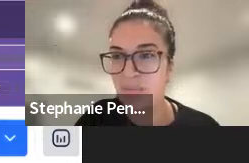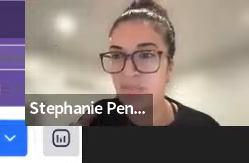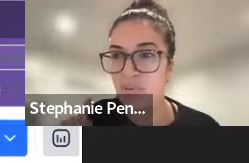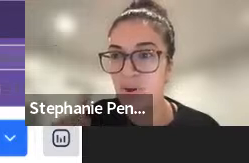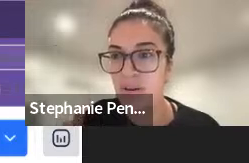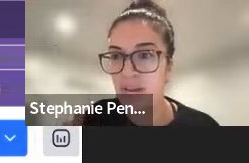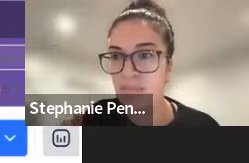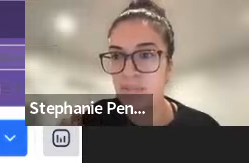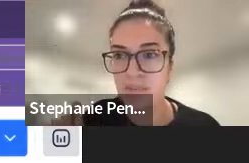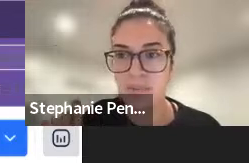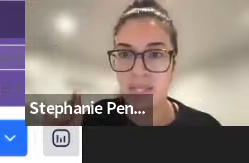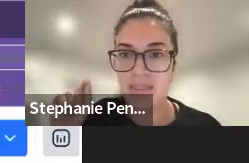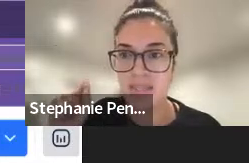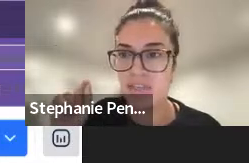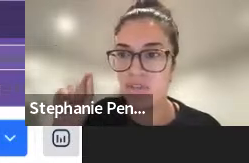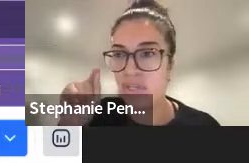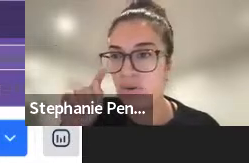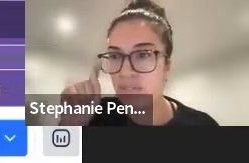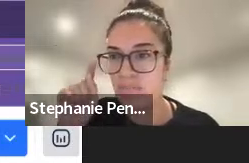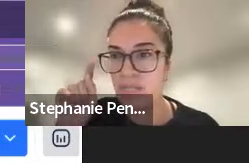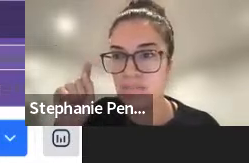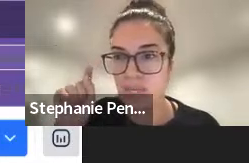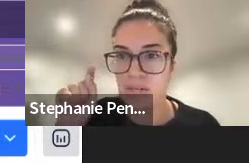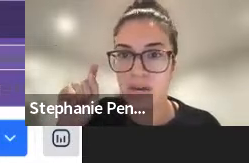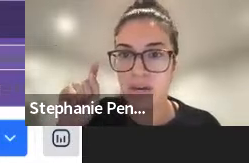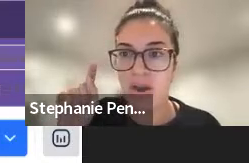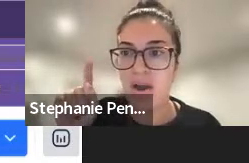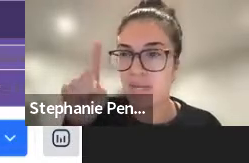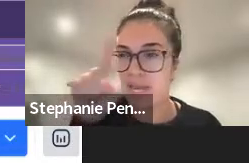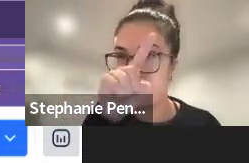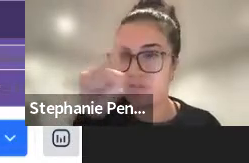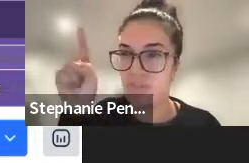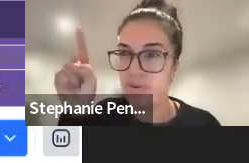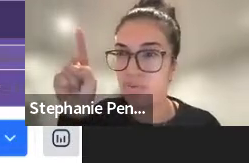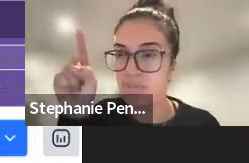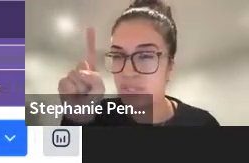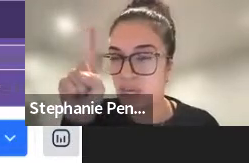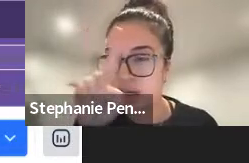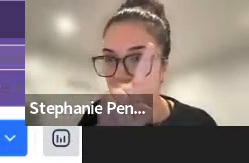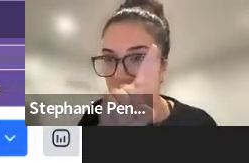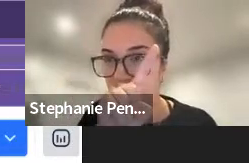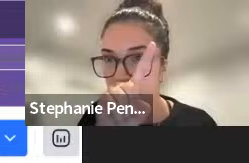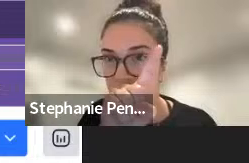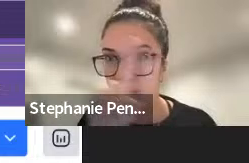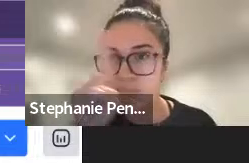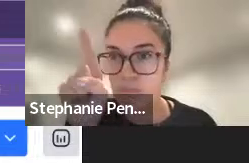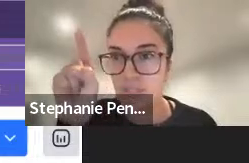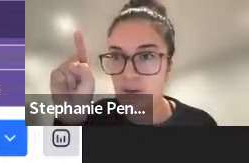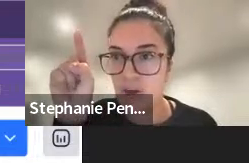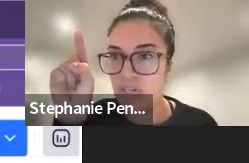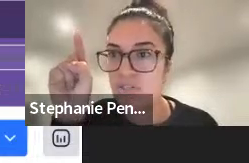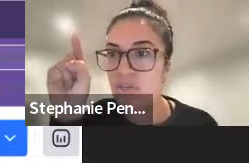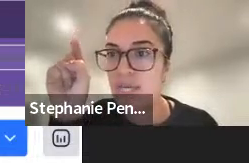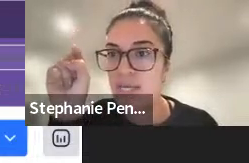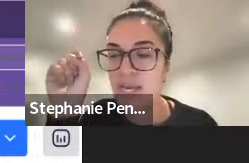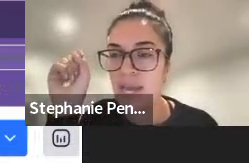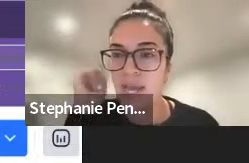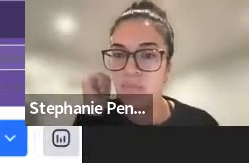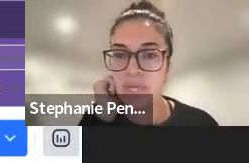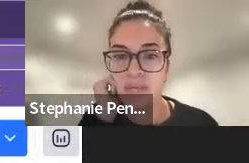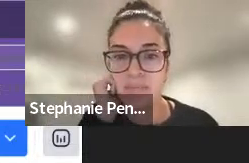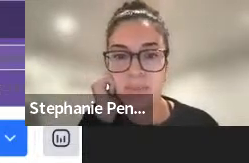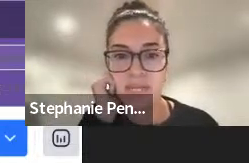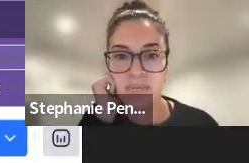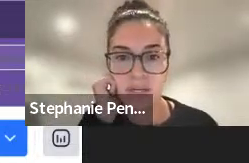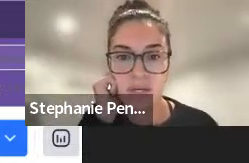this link, but if you aren't able to get the link, you can go to mentimeter.com and enter those the numbers that are on your screen,